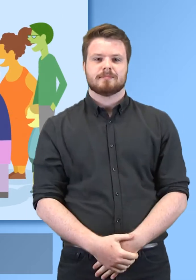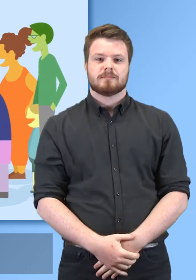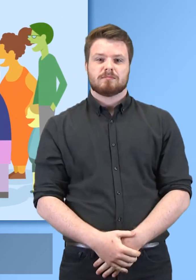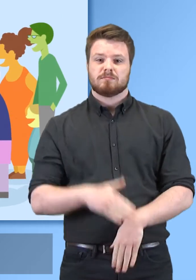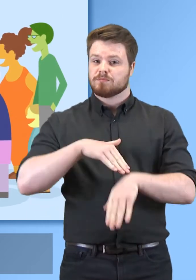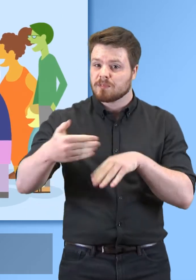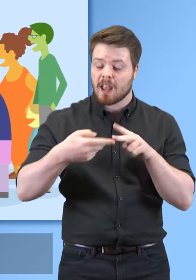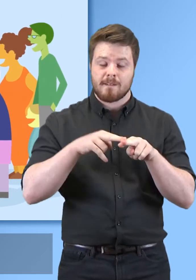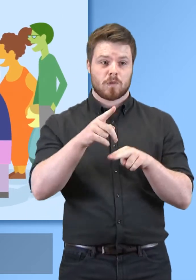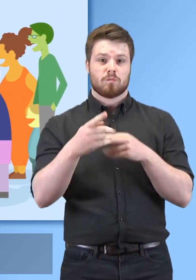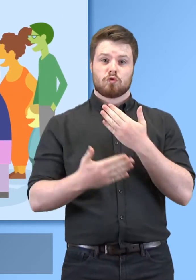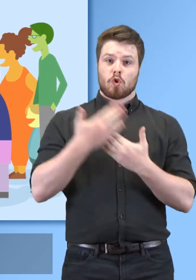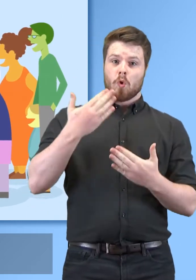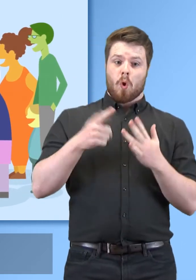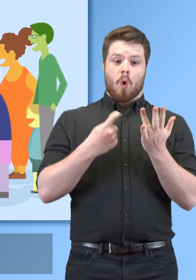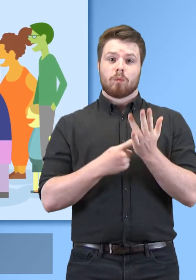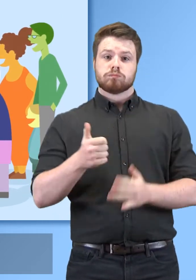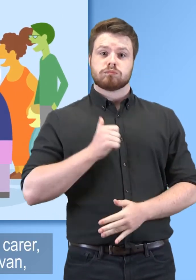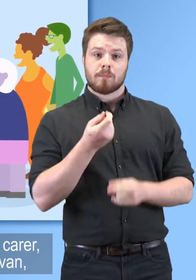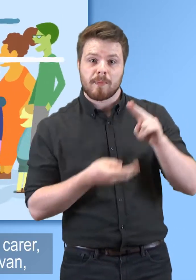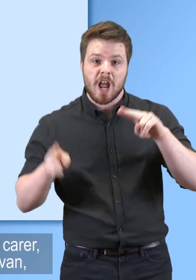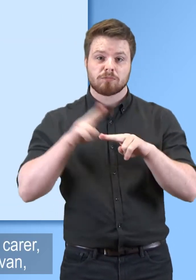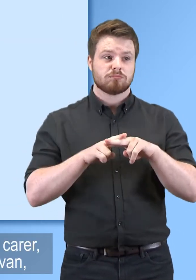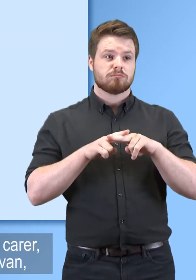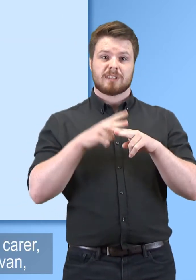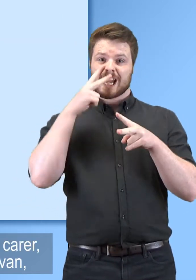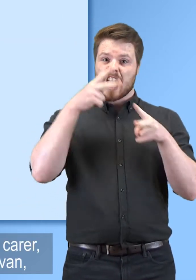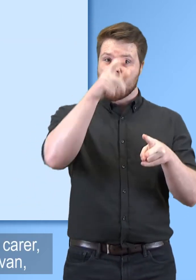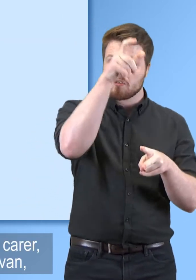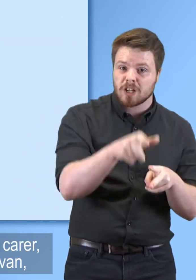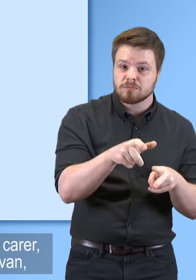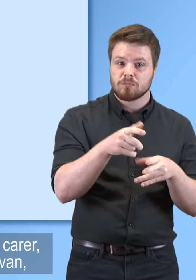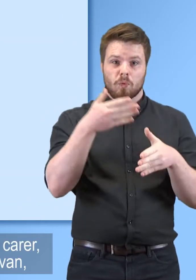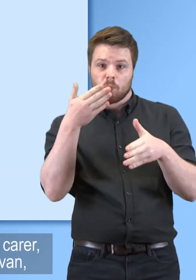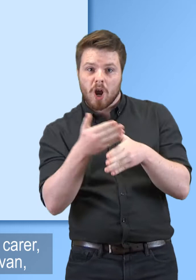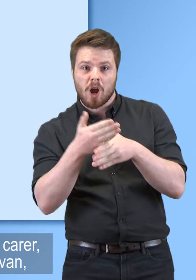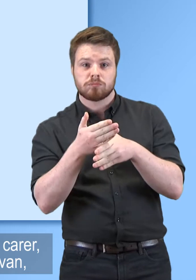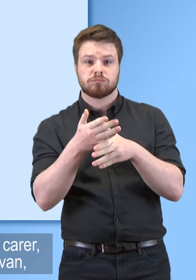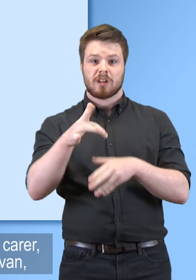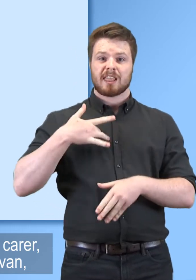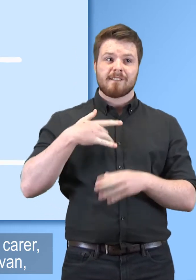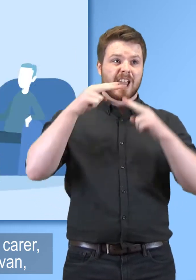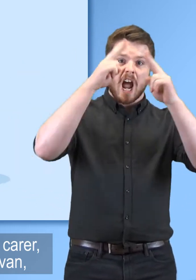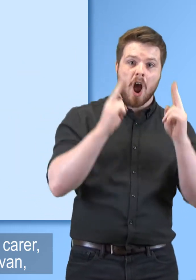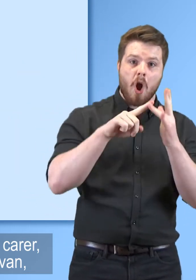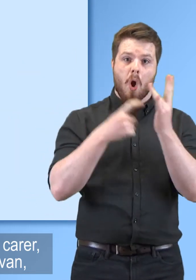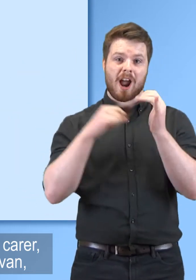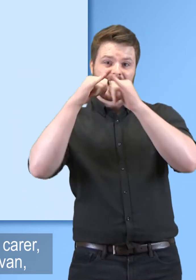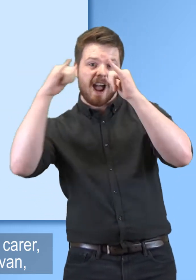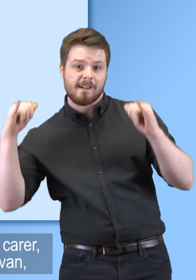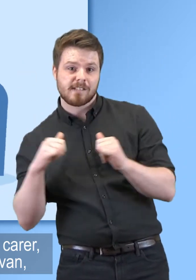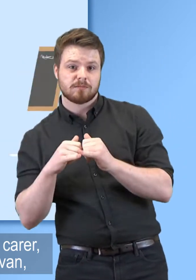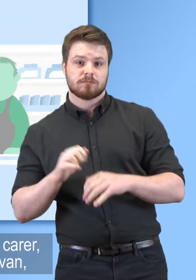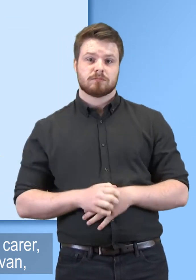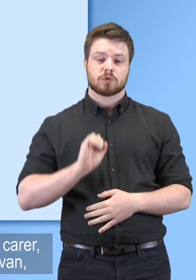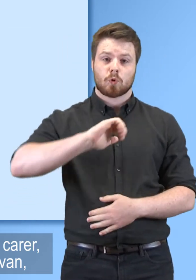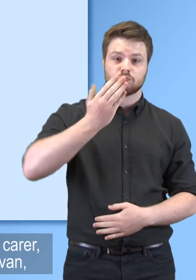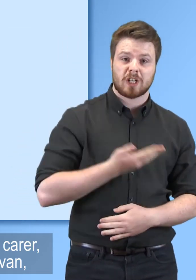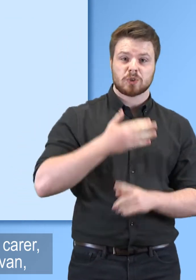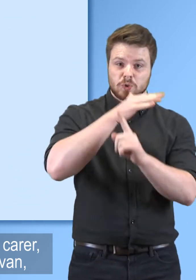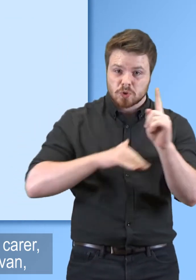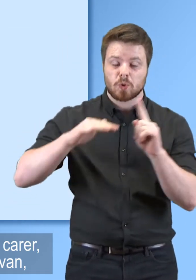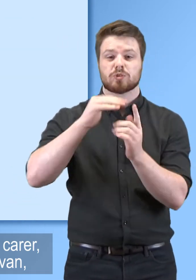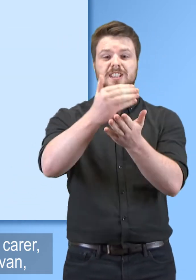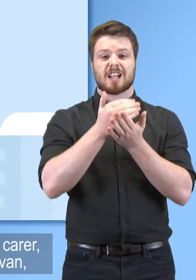stigma or discrimination. Whether you're new or expectant parents, or a carer, or you